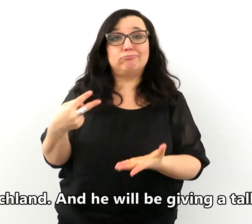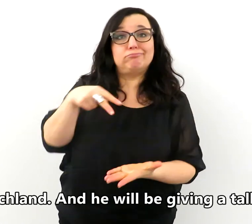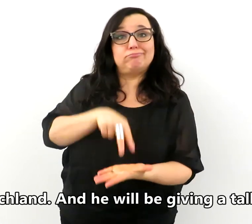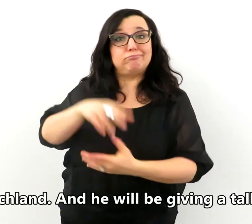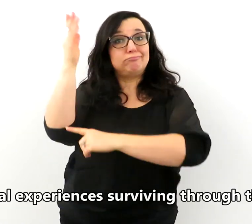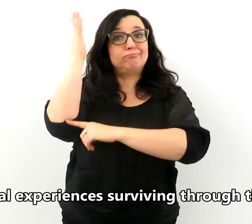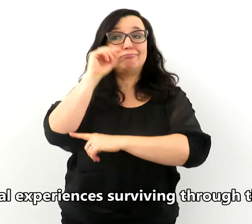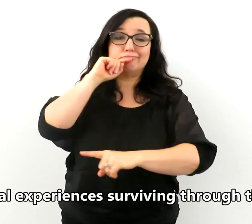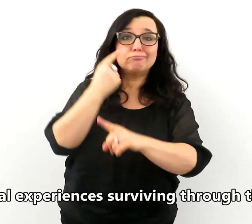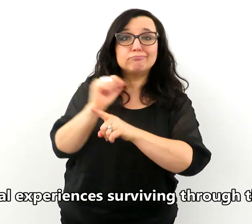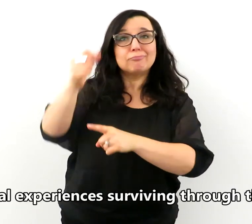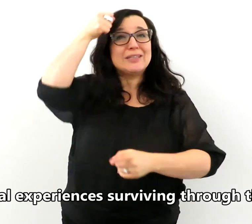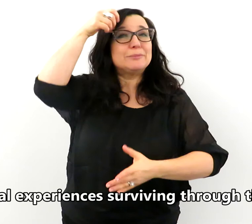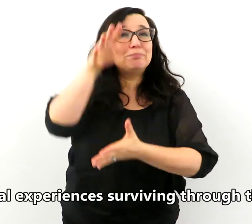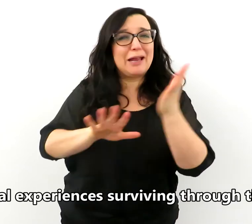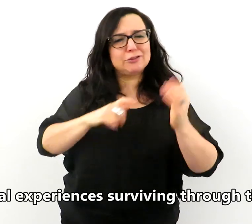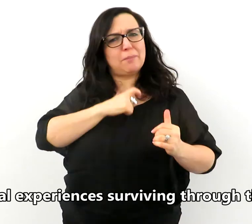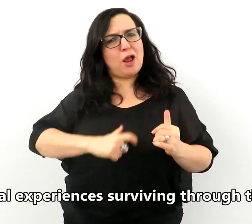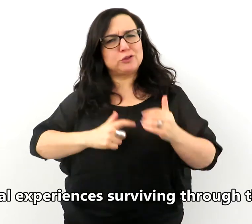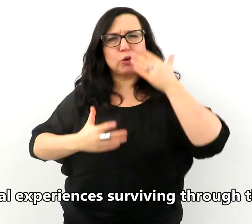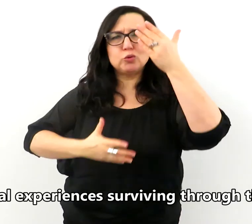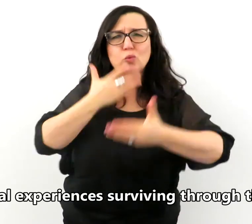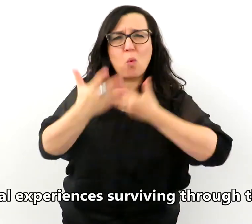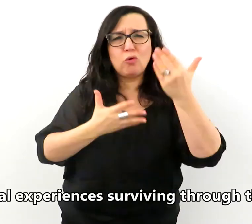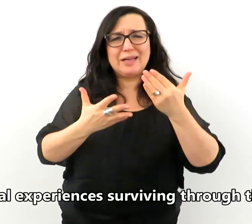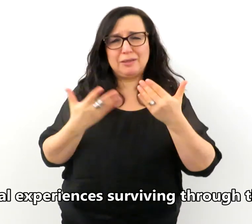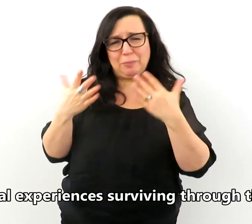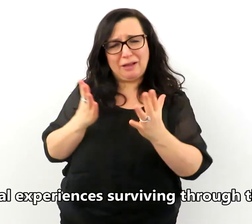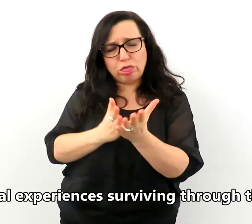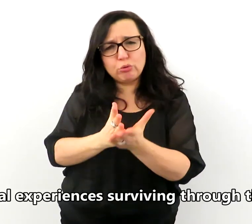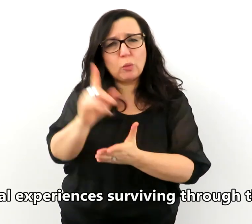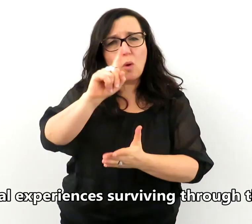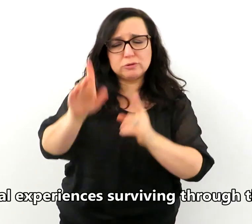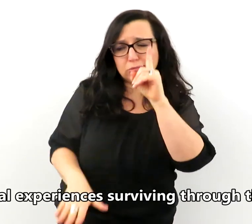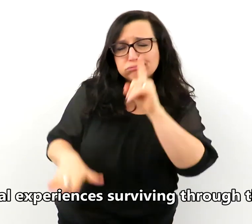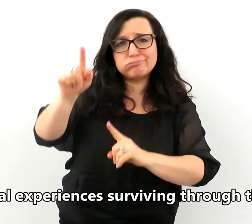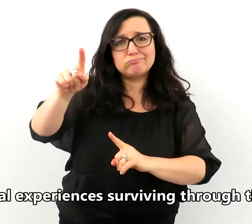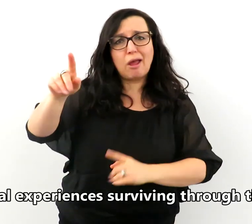a talk about his personal experiences surviving through the Nazi regime